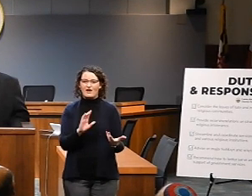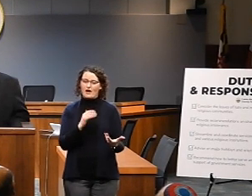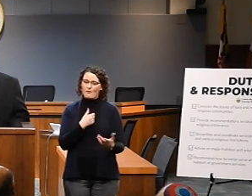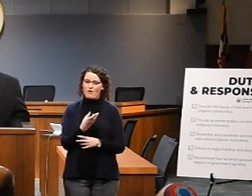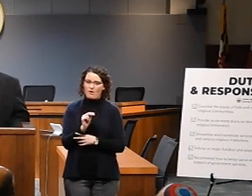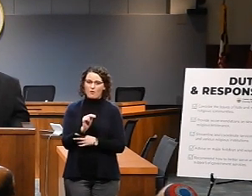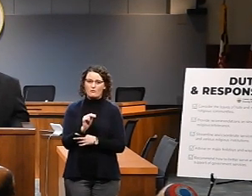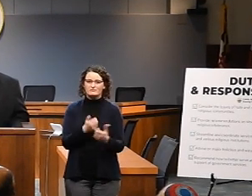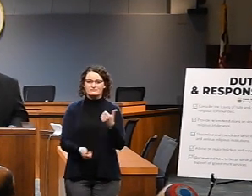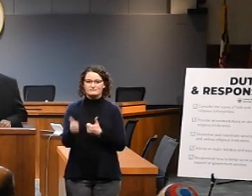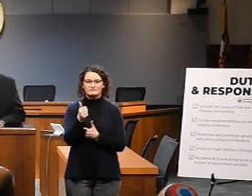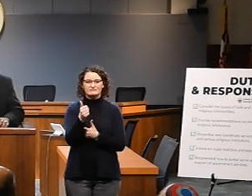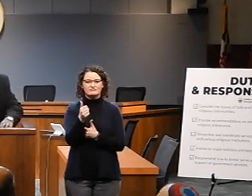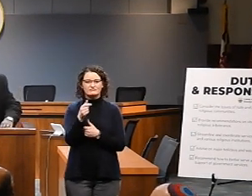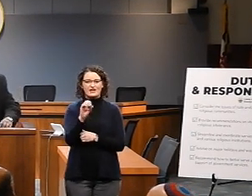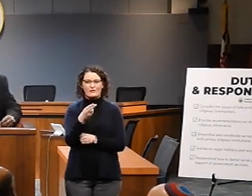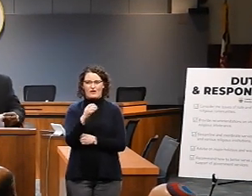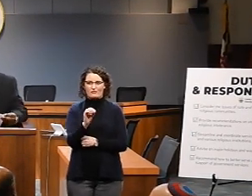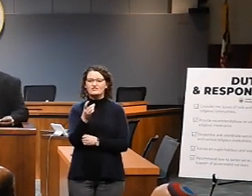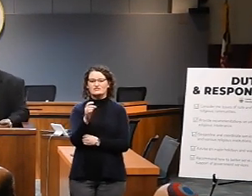Howard County Executive, Dr. Calvin Ball.